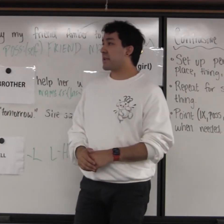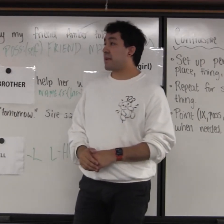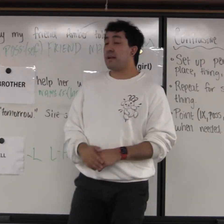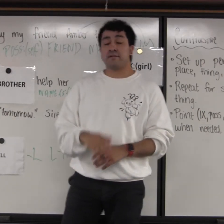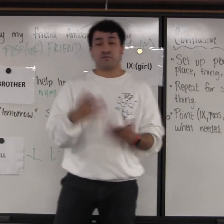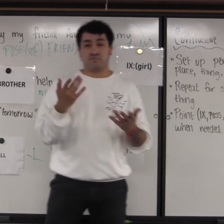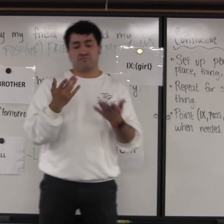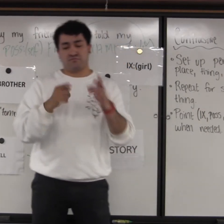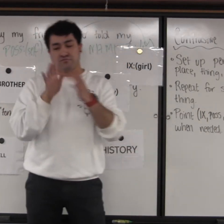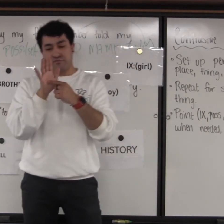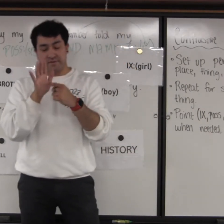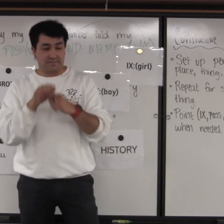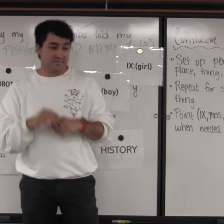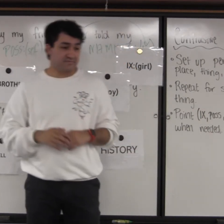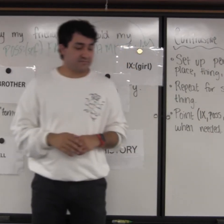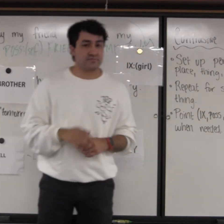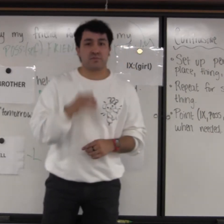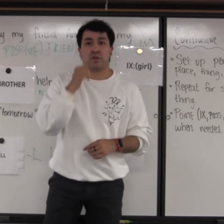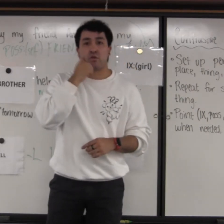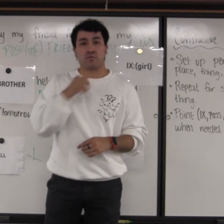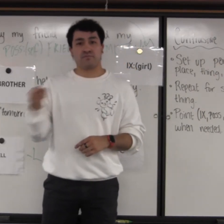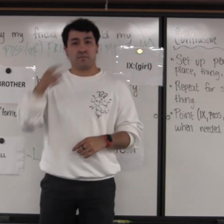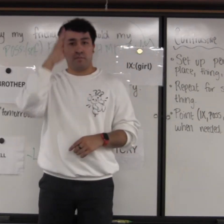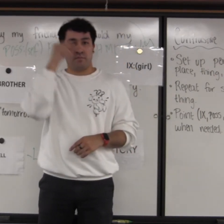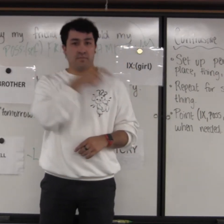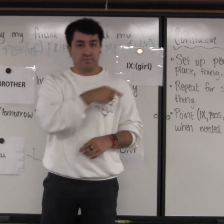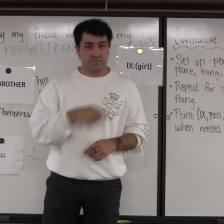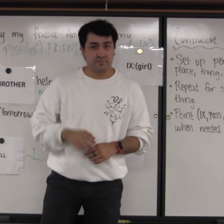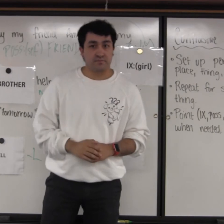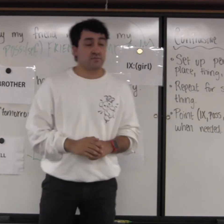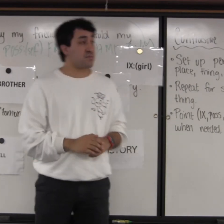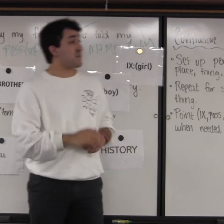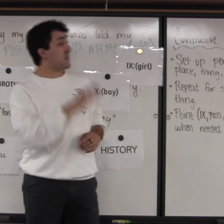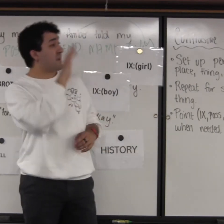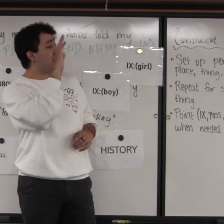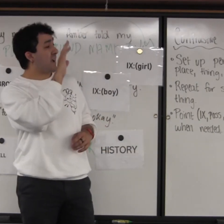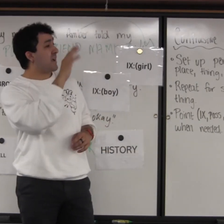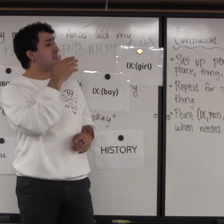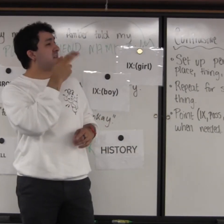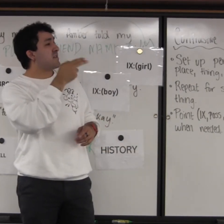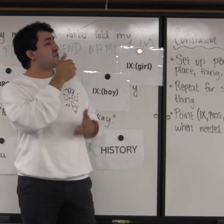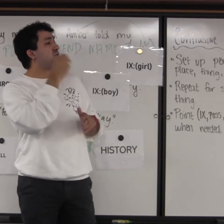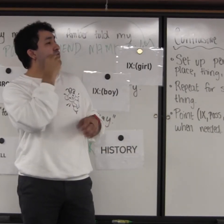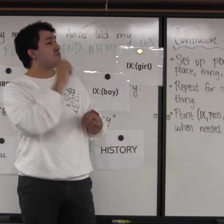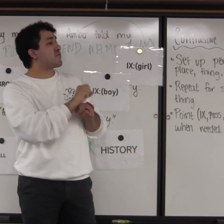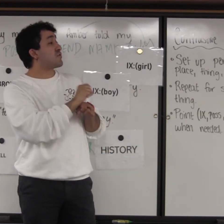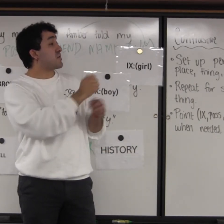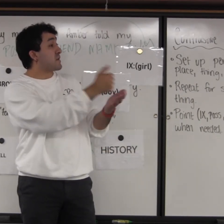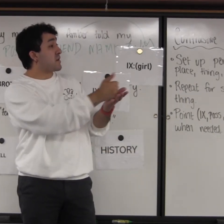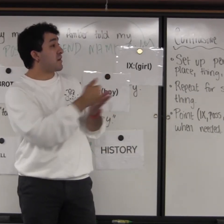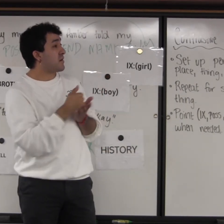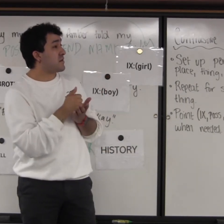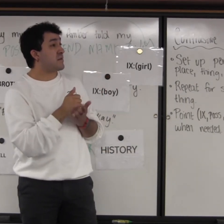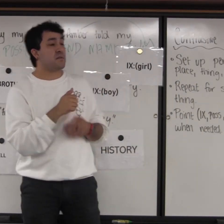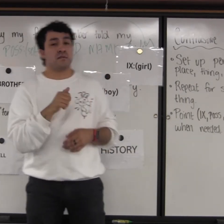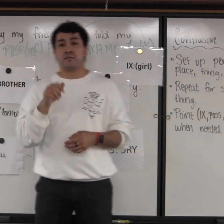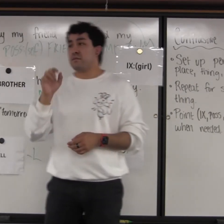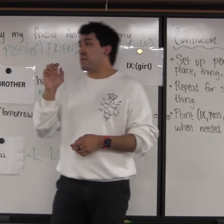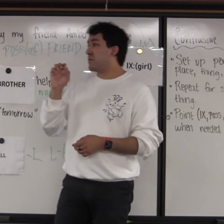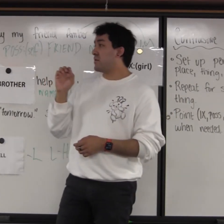right? You already set up those two people. That's the whole purpose of setting people up and setting up ideas, is that you don't have to keep reiterating. So just go ahead